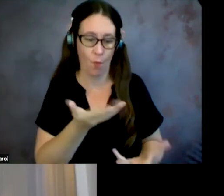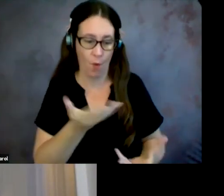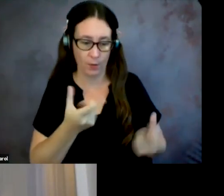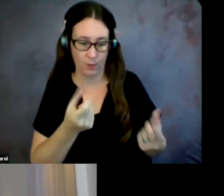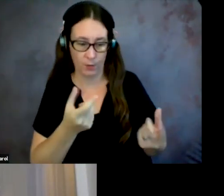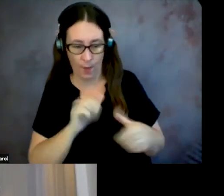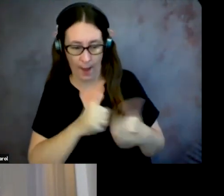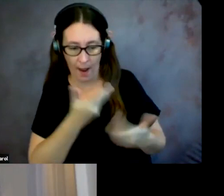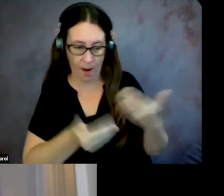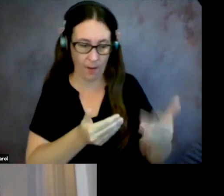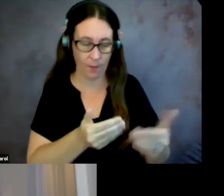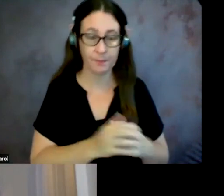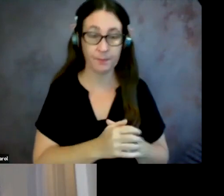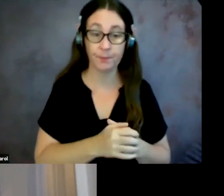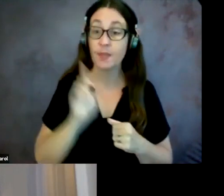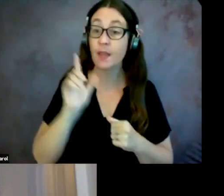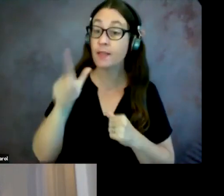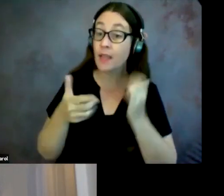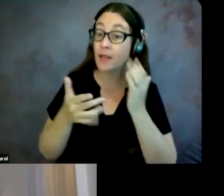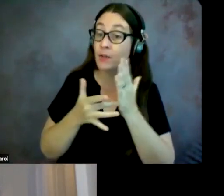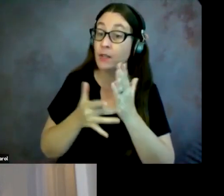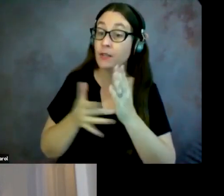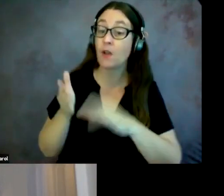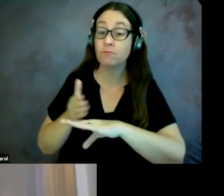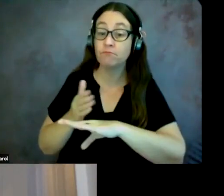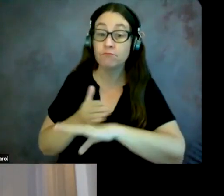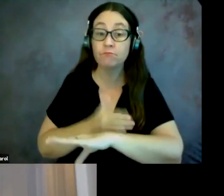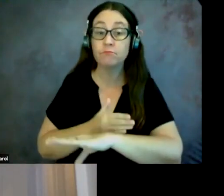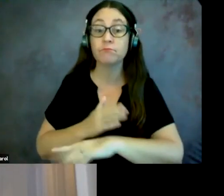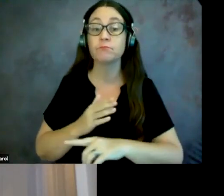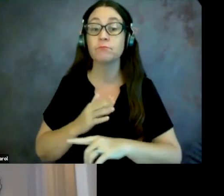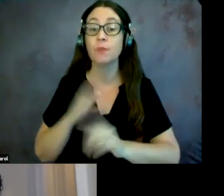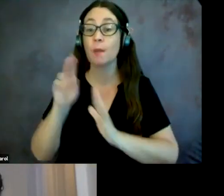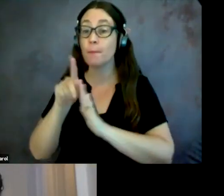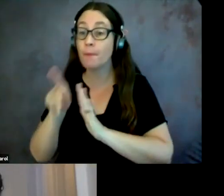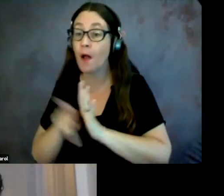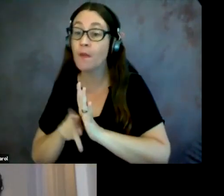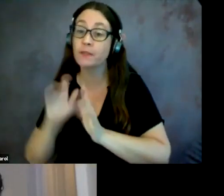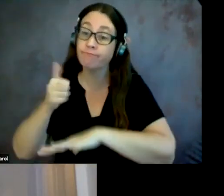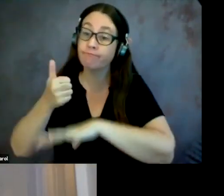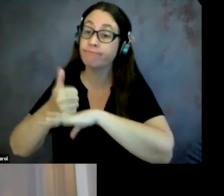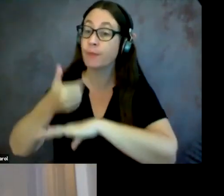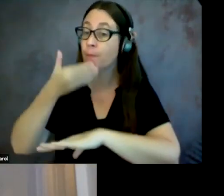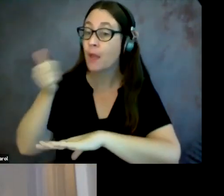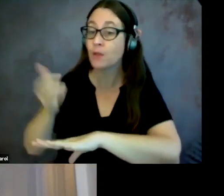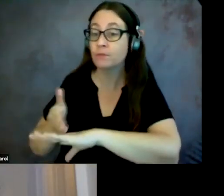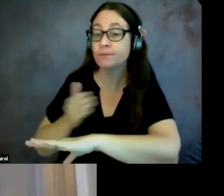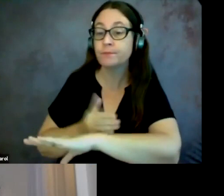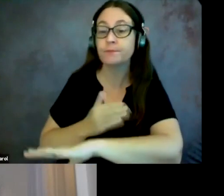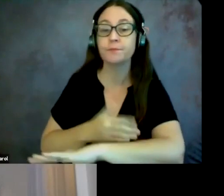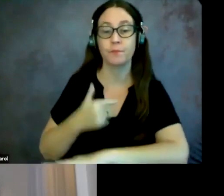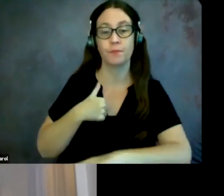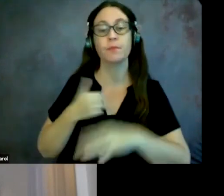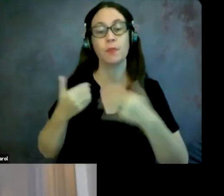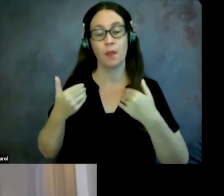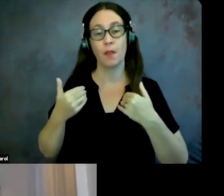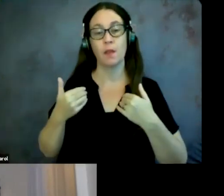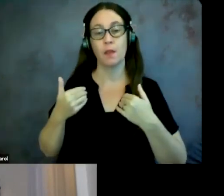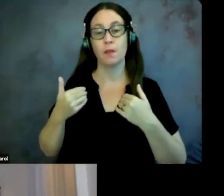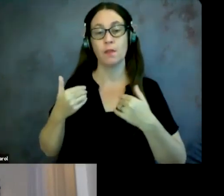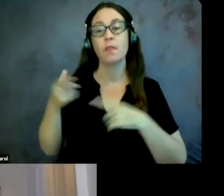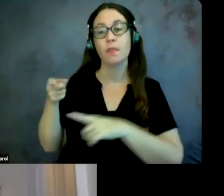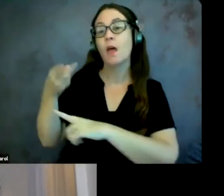later, as technology got better and policies got a little bit better, I did have the